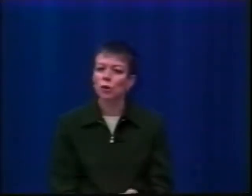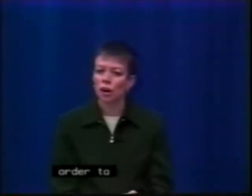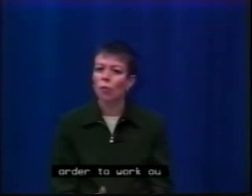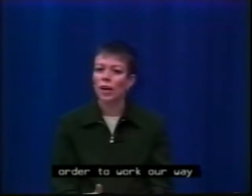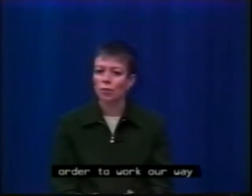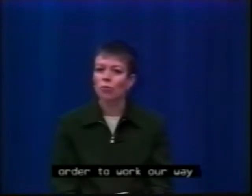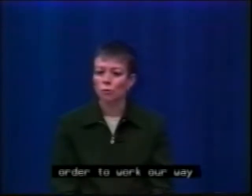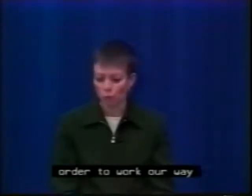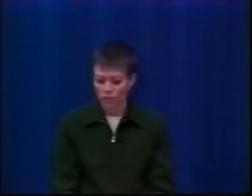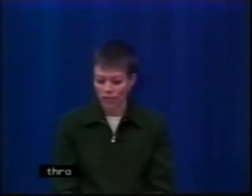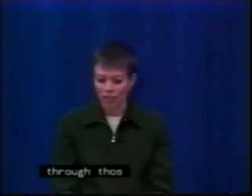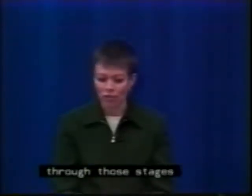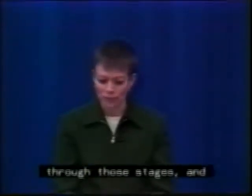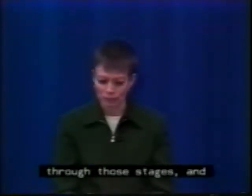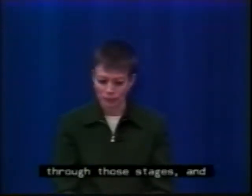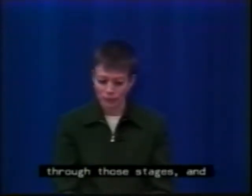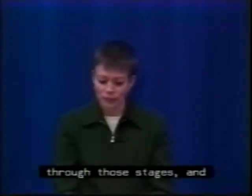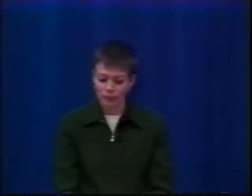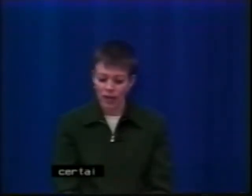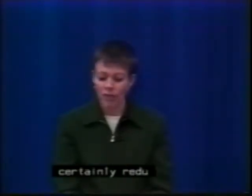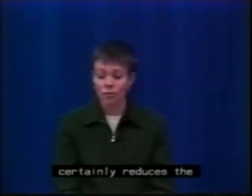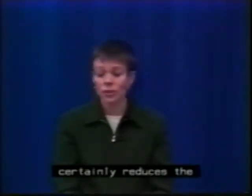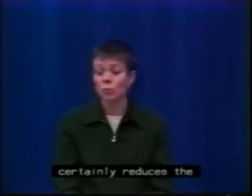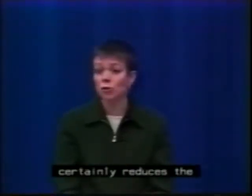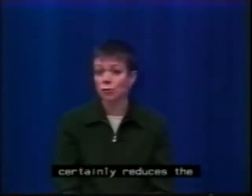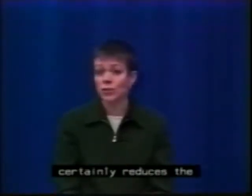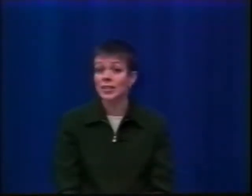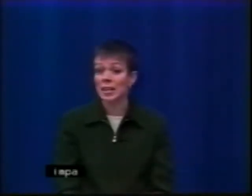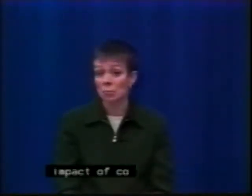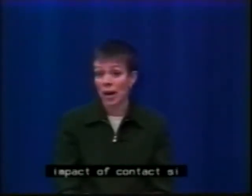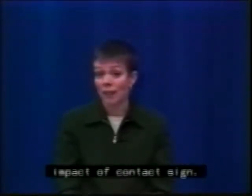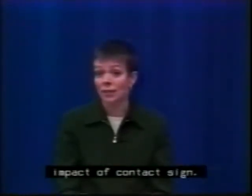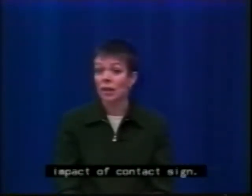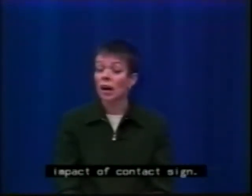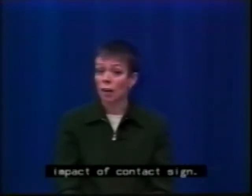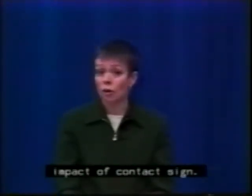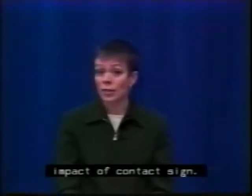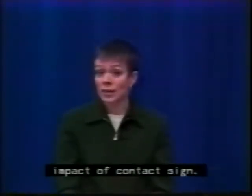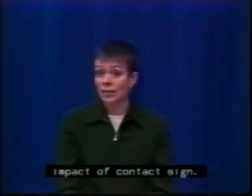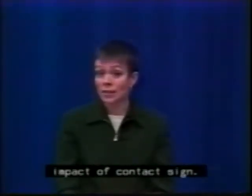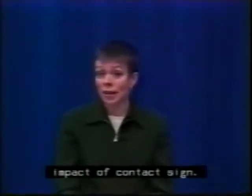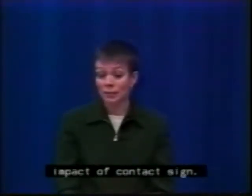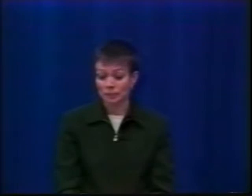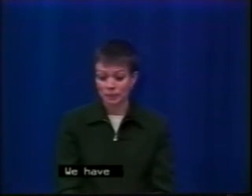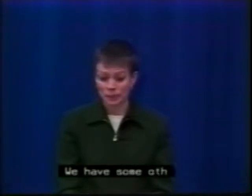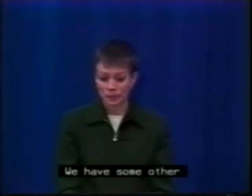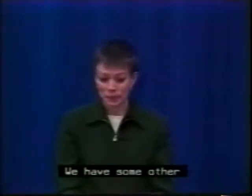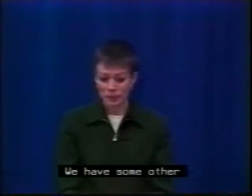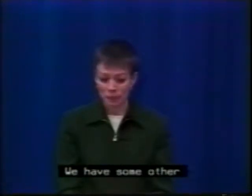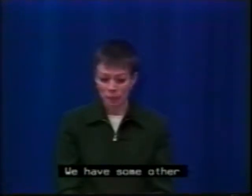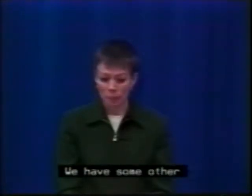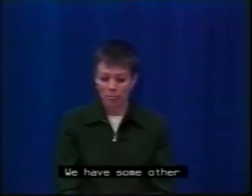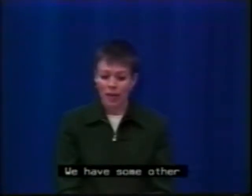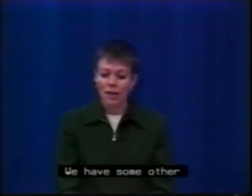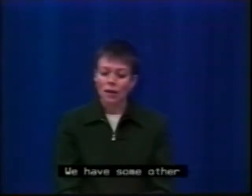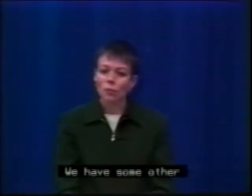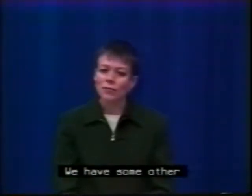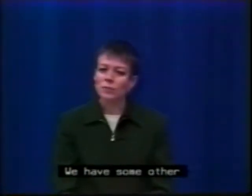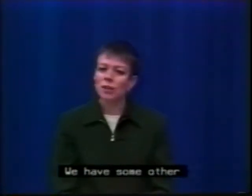work our way through those stages, and certainly reduces the impact of contact sign. We have some